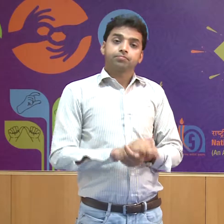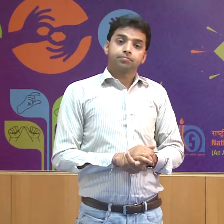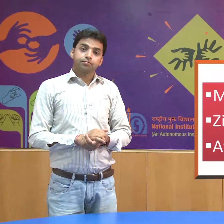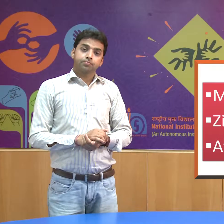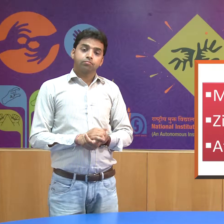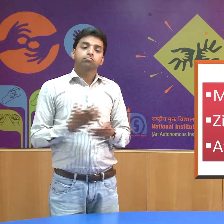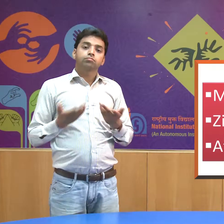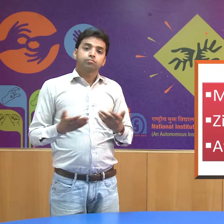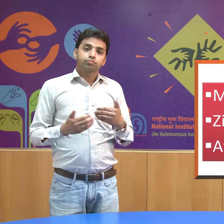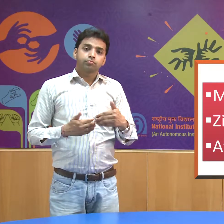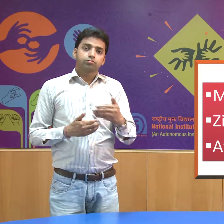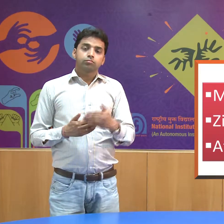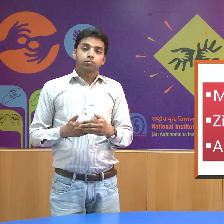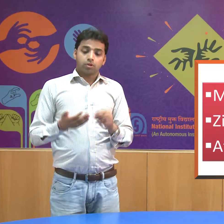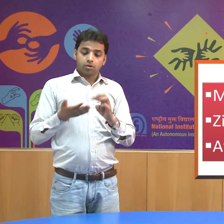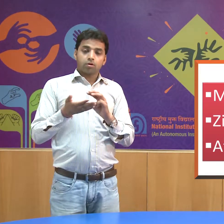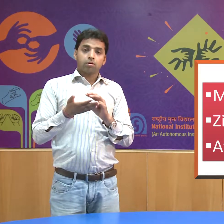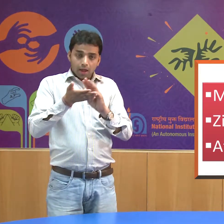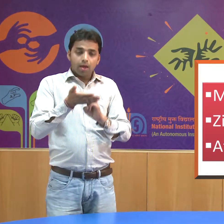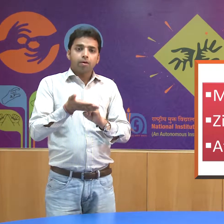were Minhaj al-Siraz,